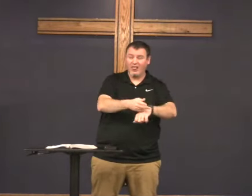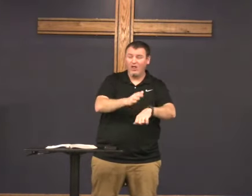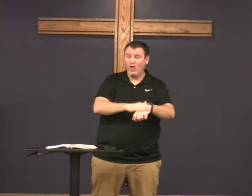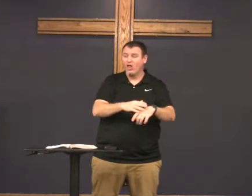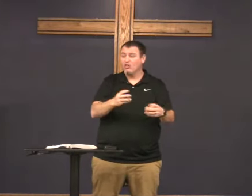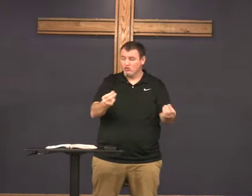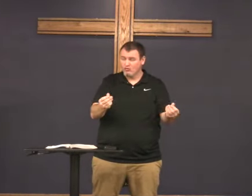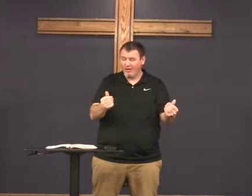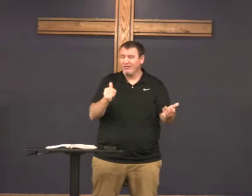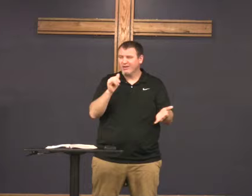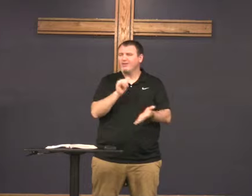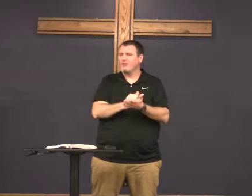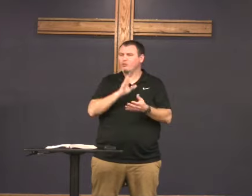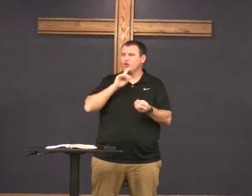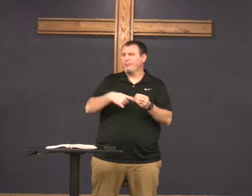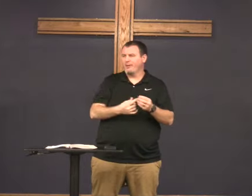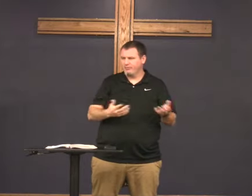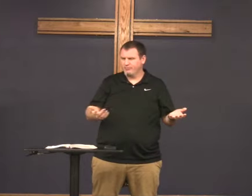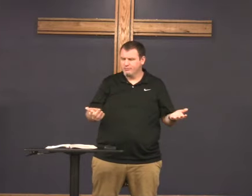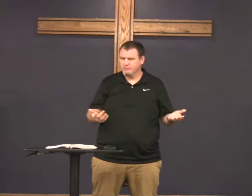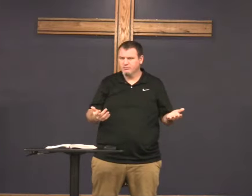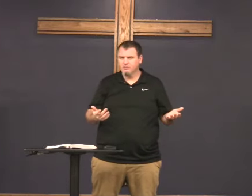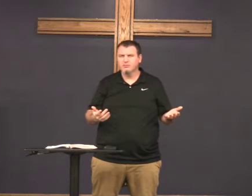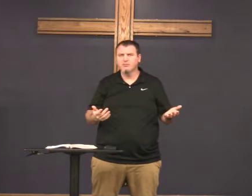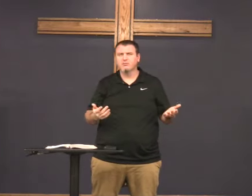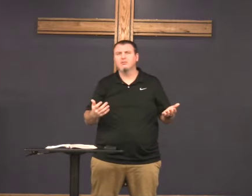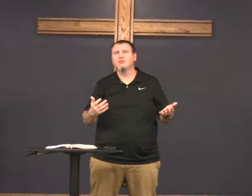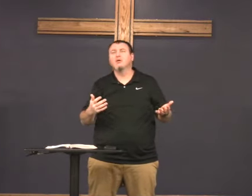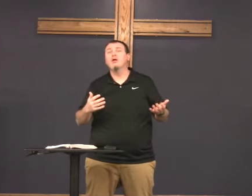You know, the dew comes down and stays on grass. That's what we're talking about.